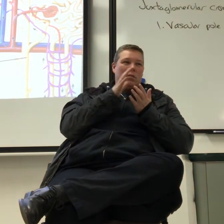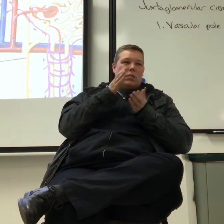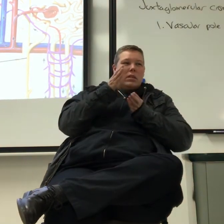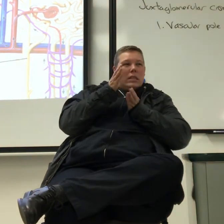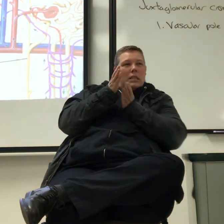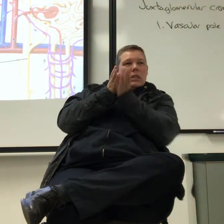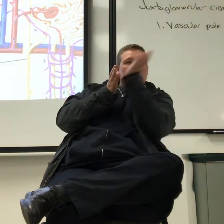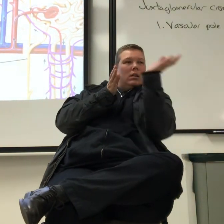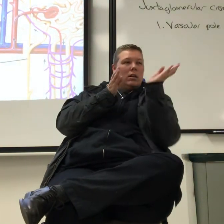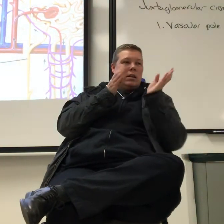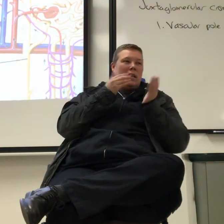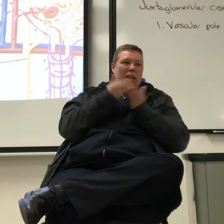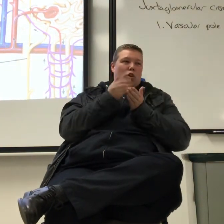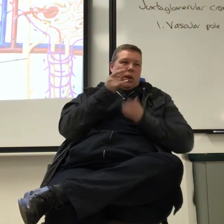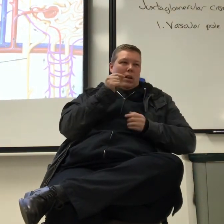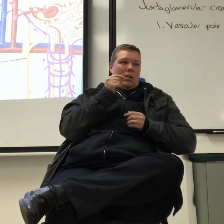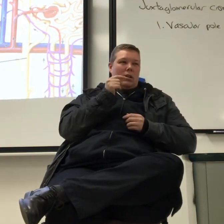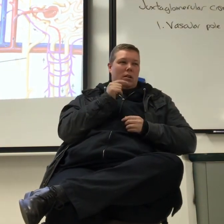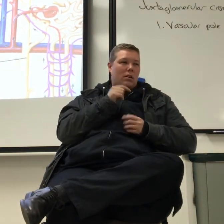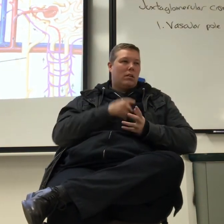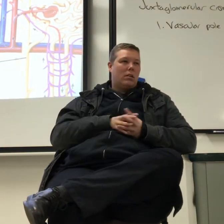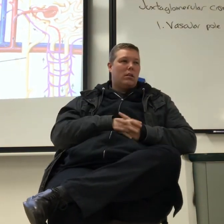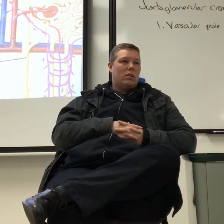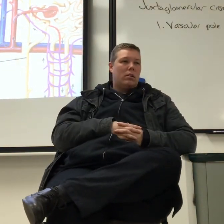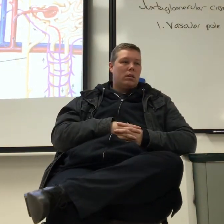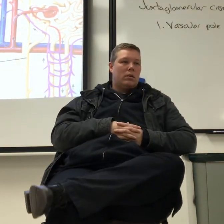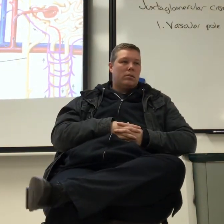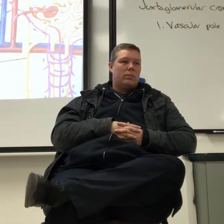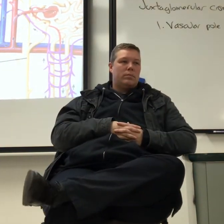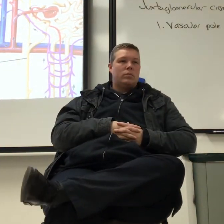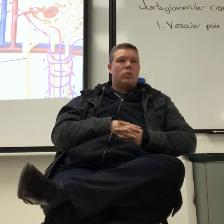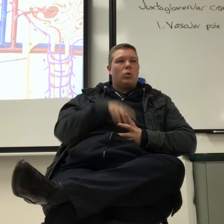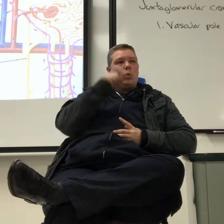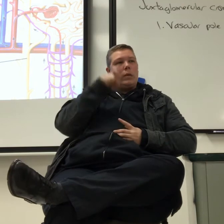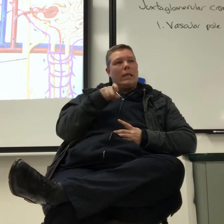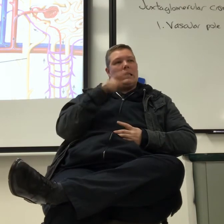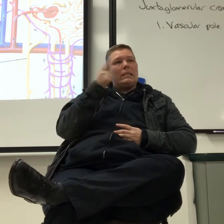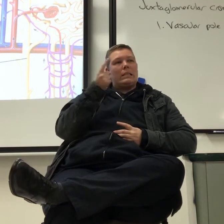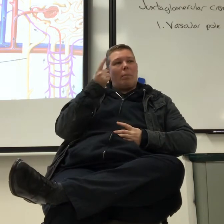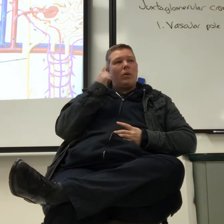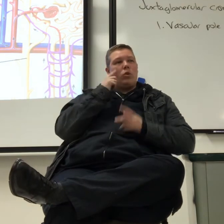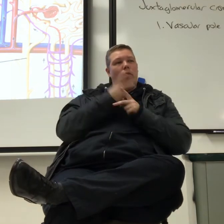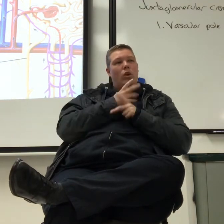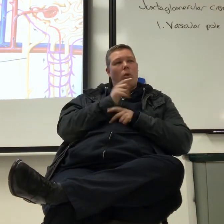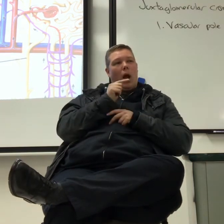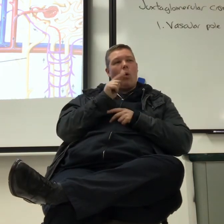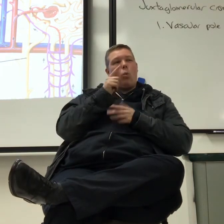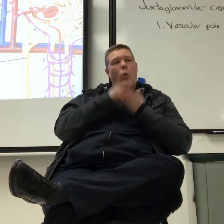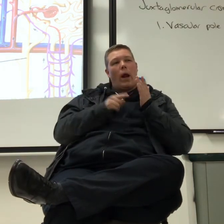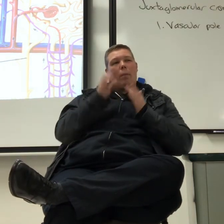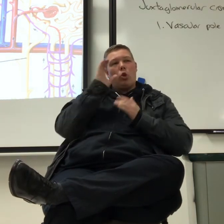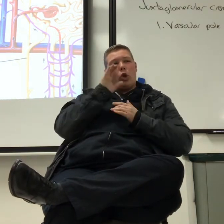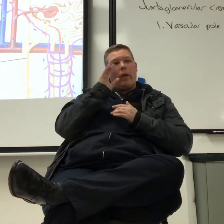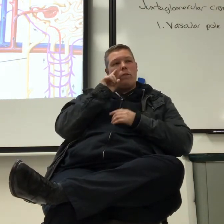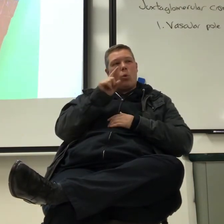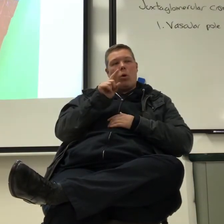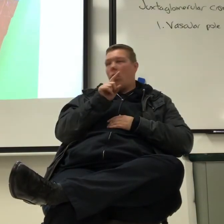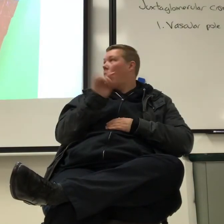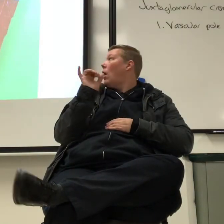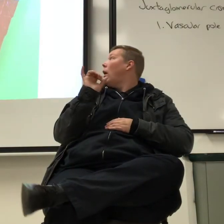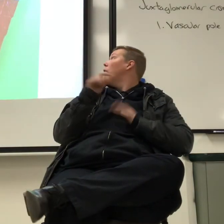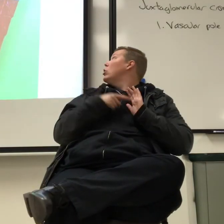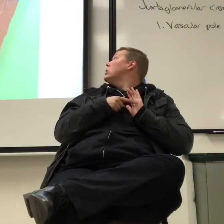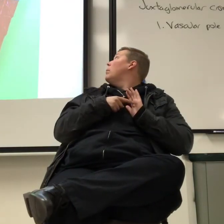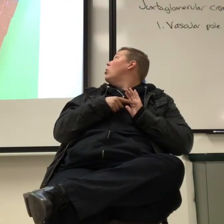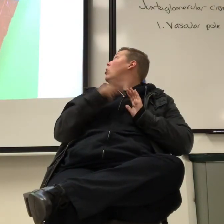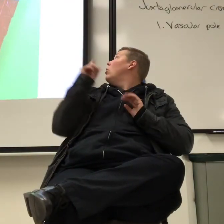So when you look at things, you need something to figure out to know what you're looking for. For example, if